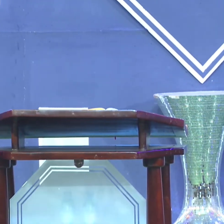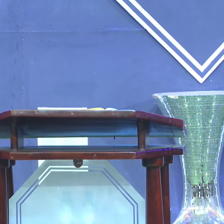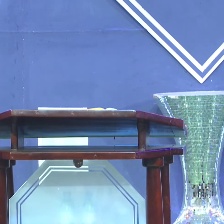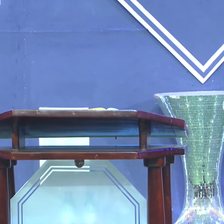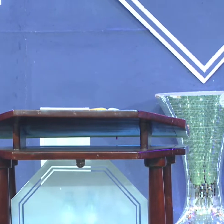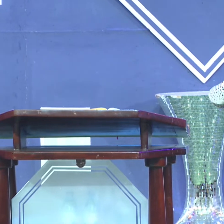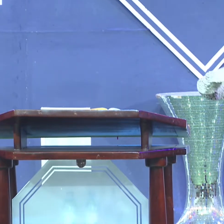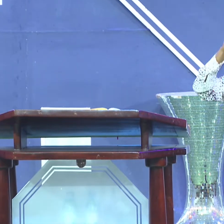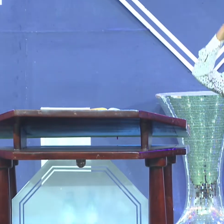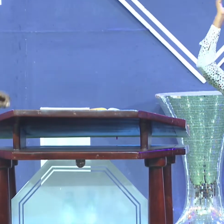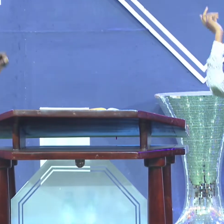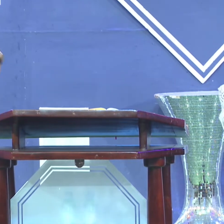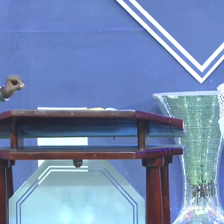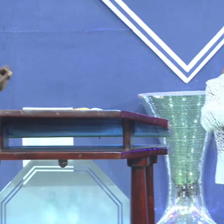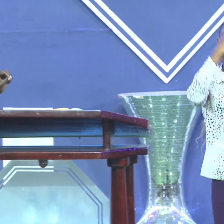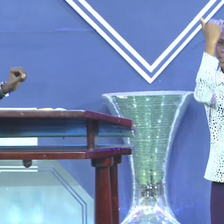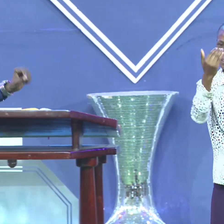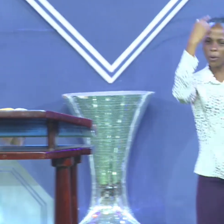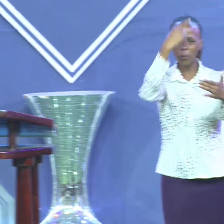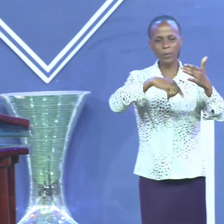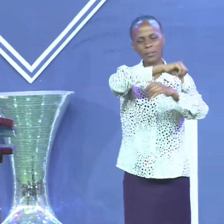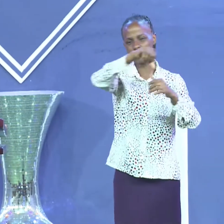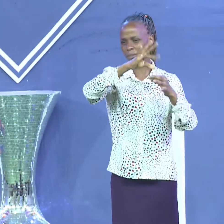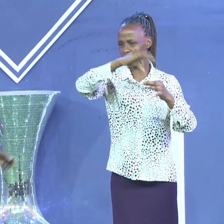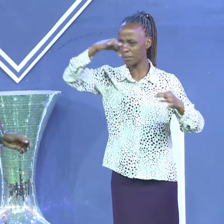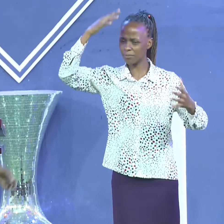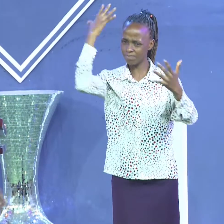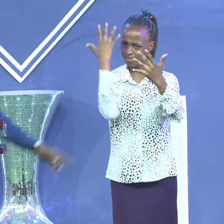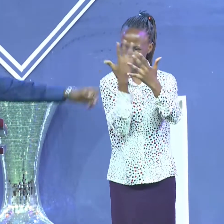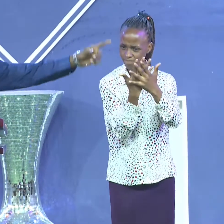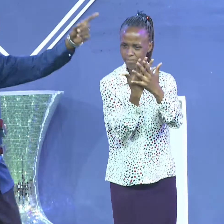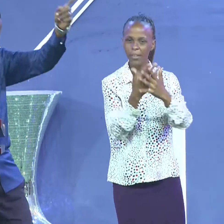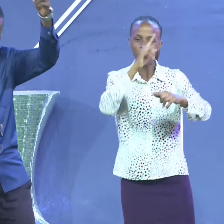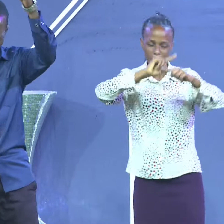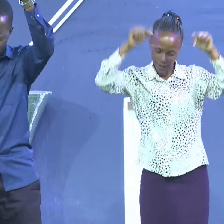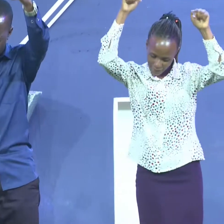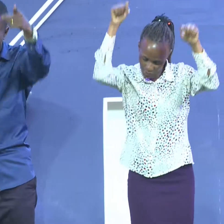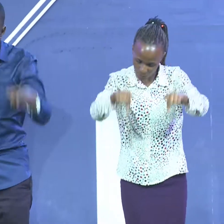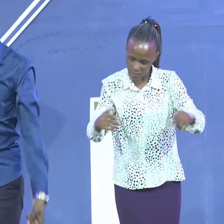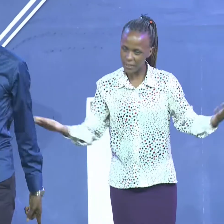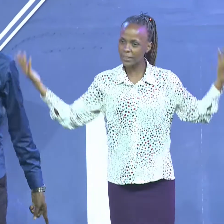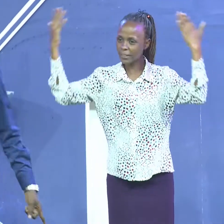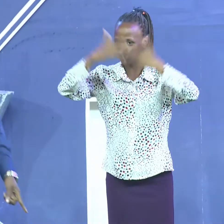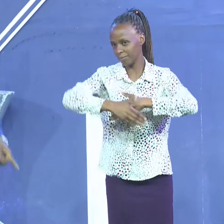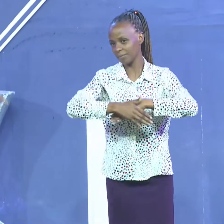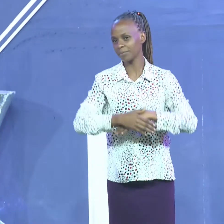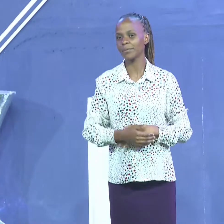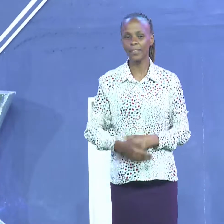and it's even hard to break out of them, how about a spiritual prison? But